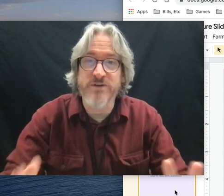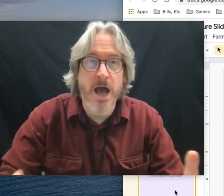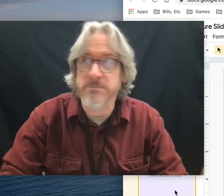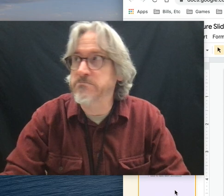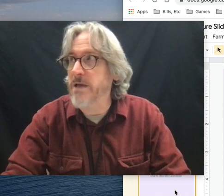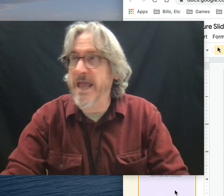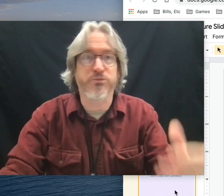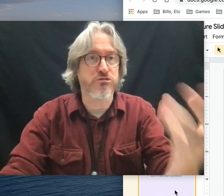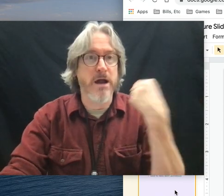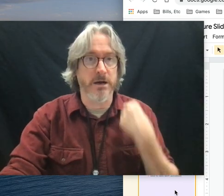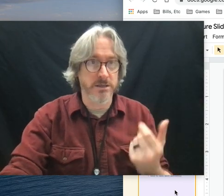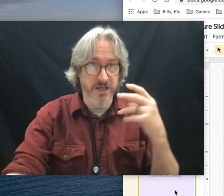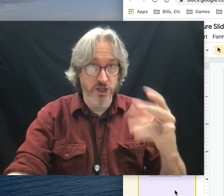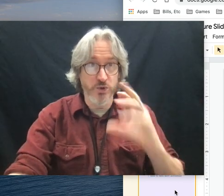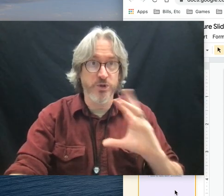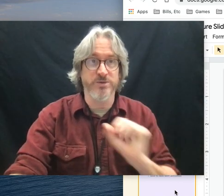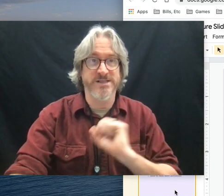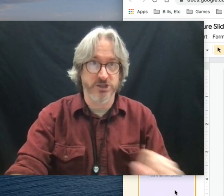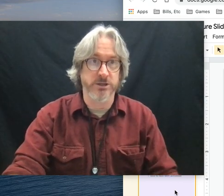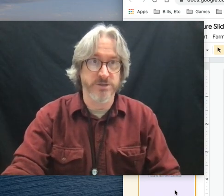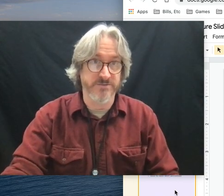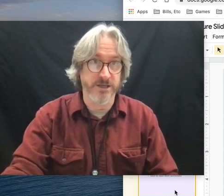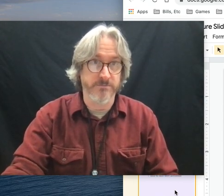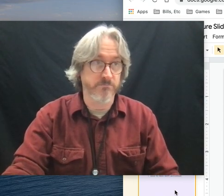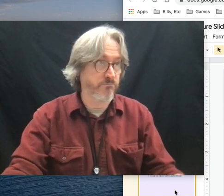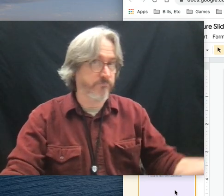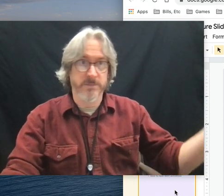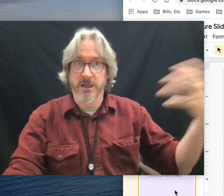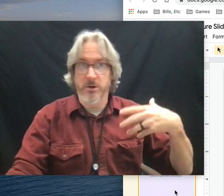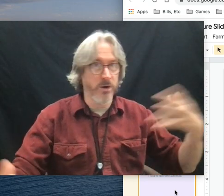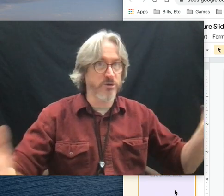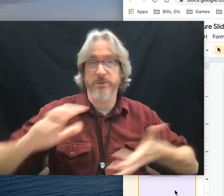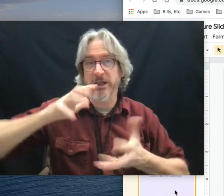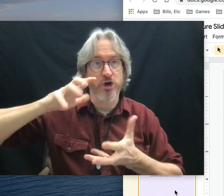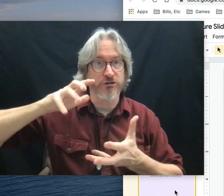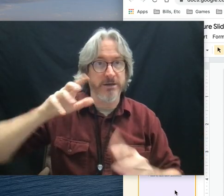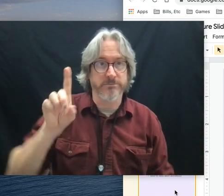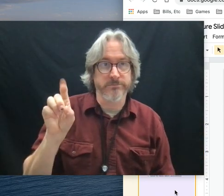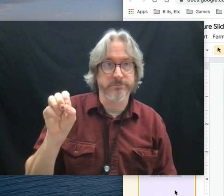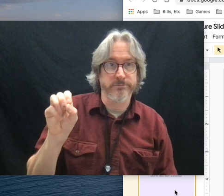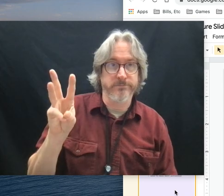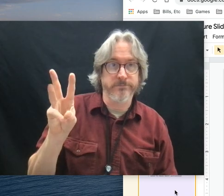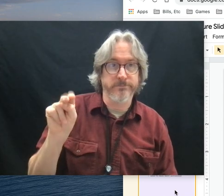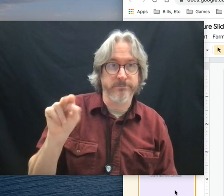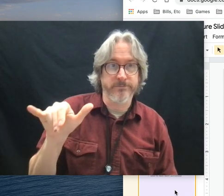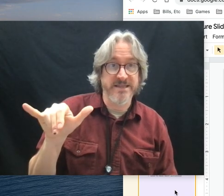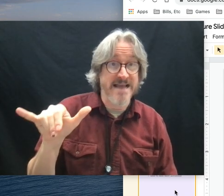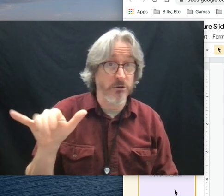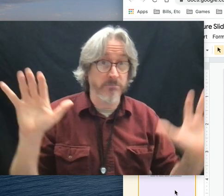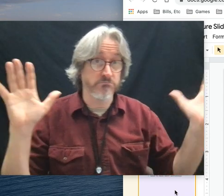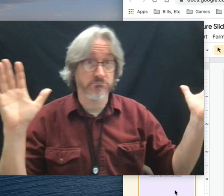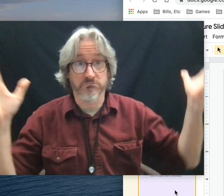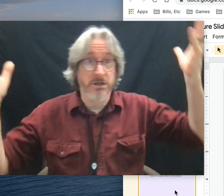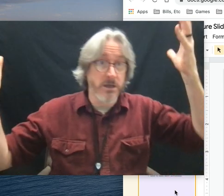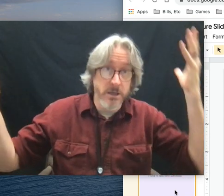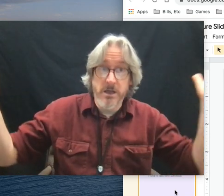if you've got a product that you use exclusively, when I'm doing my laundry,